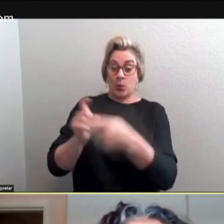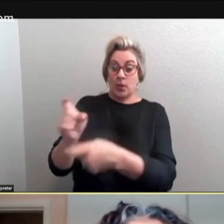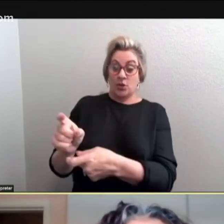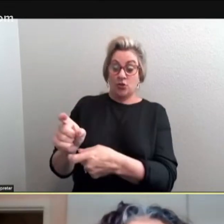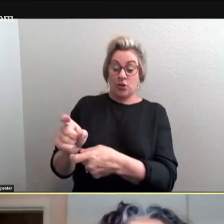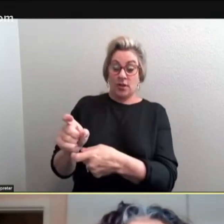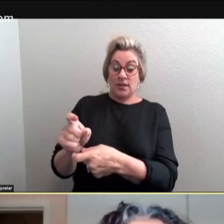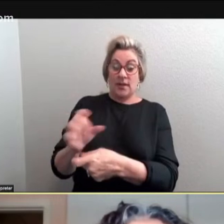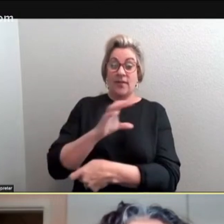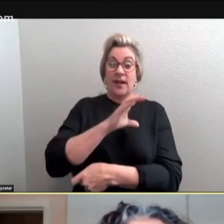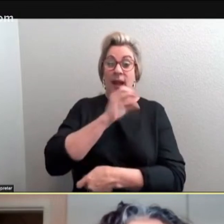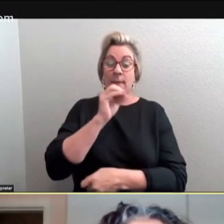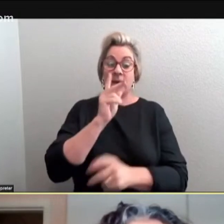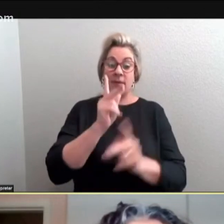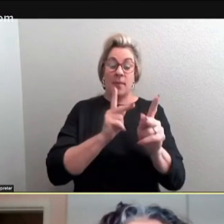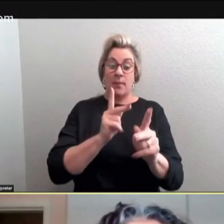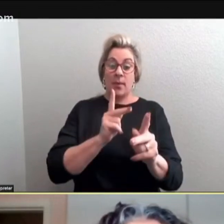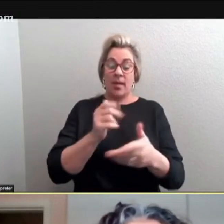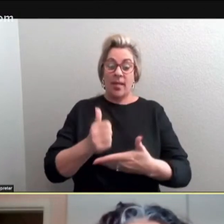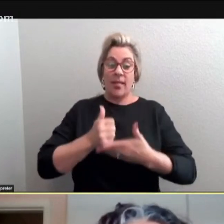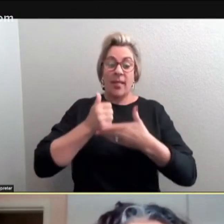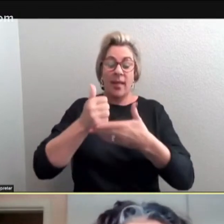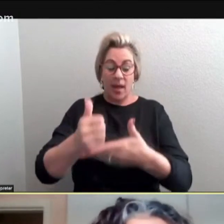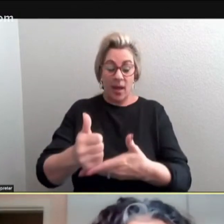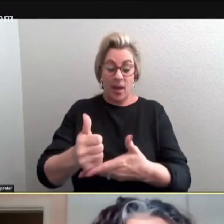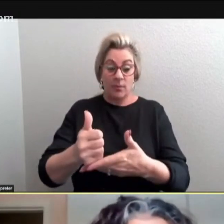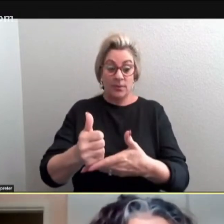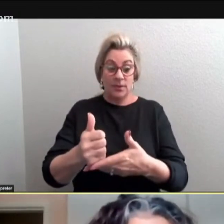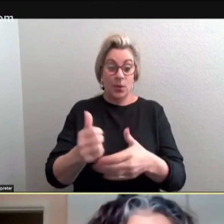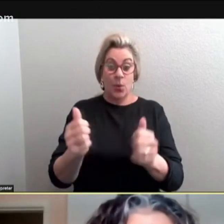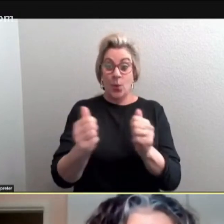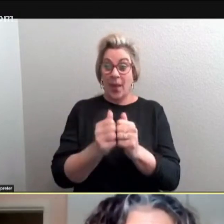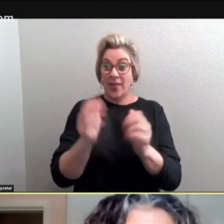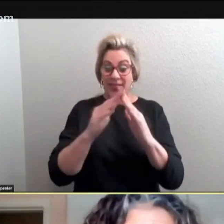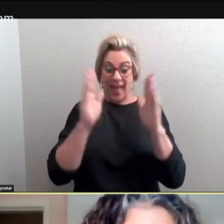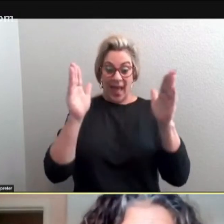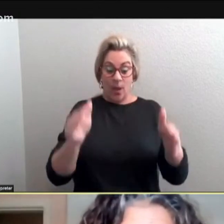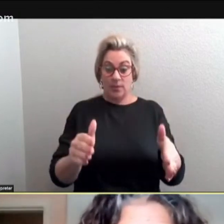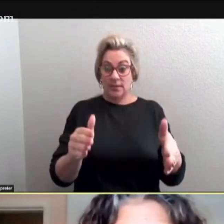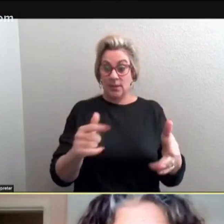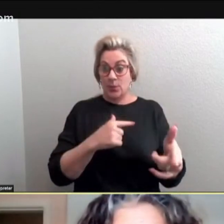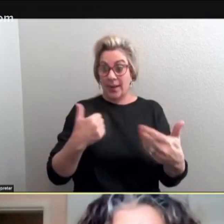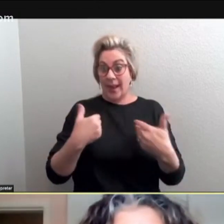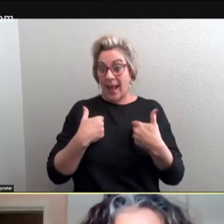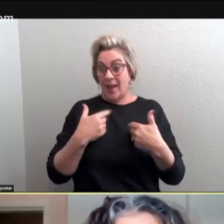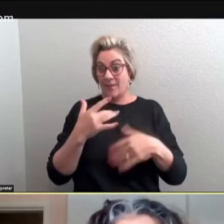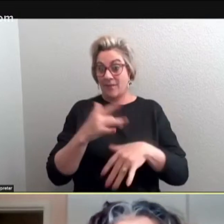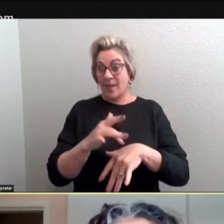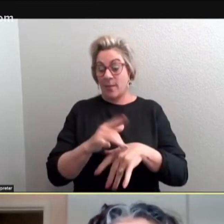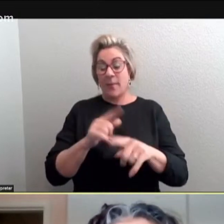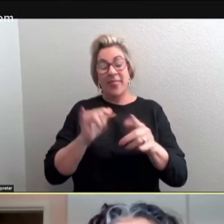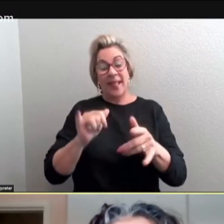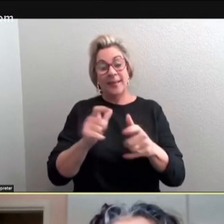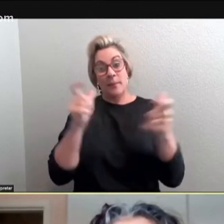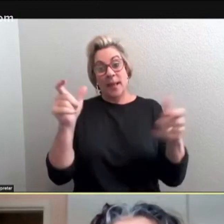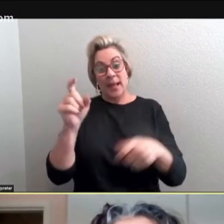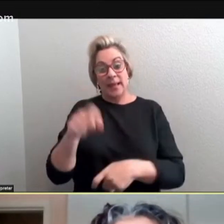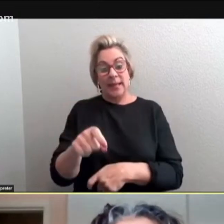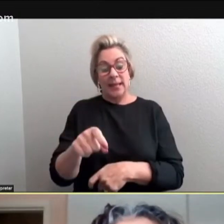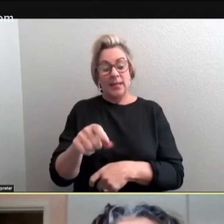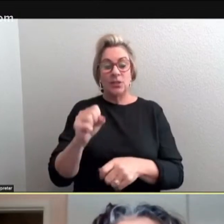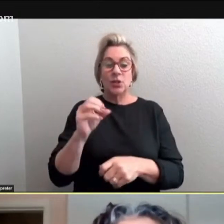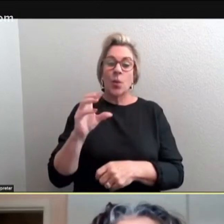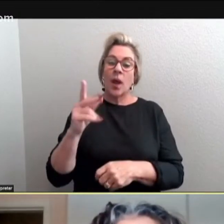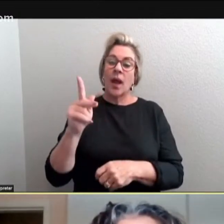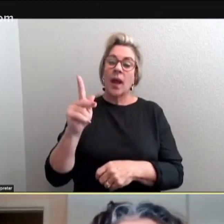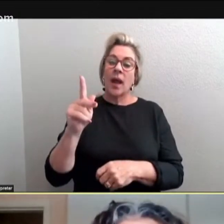to fill the gap even in terms of the housing stock that we have available to us, but that's a significant need. I think, Kathy, what I would say